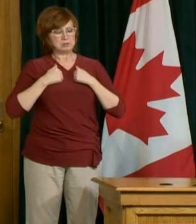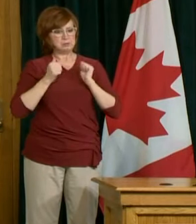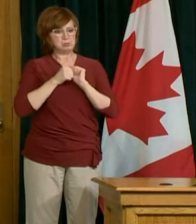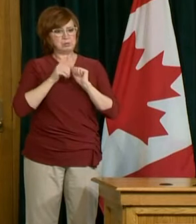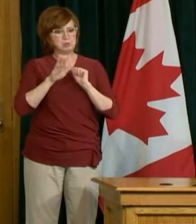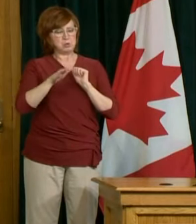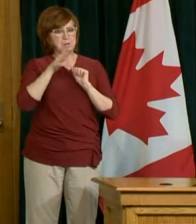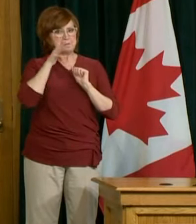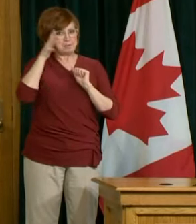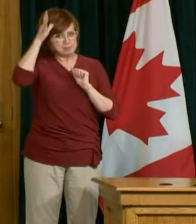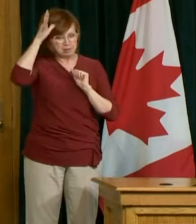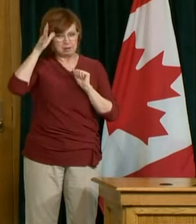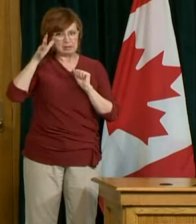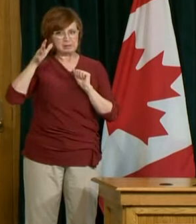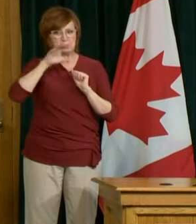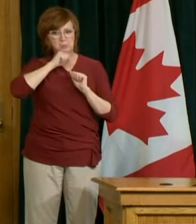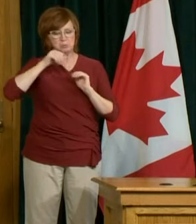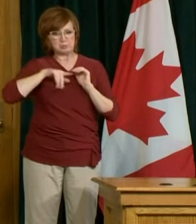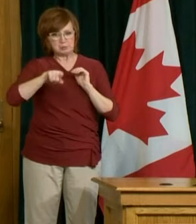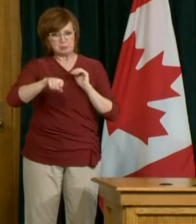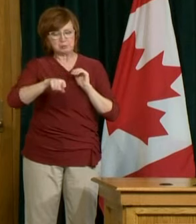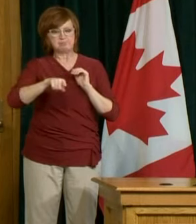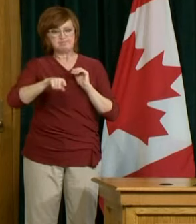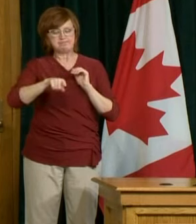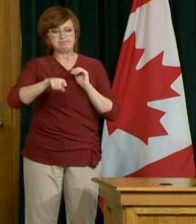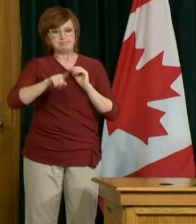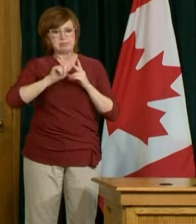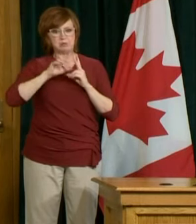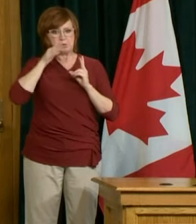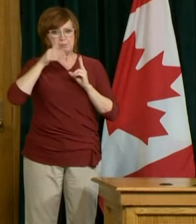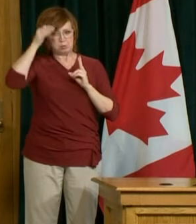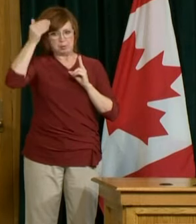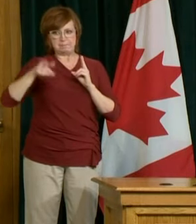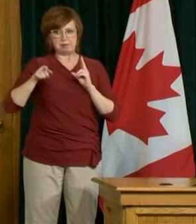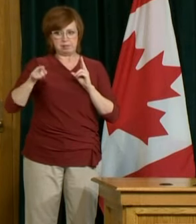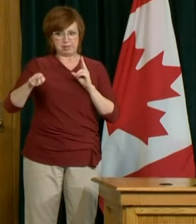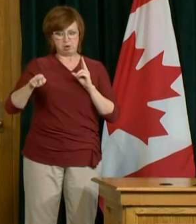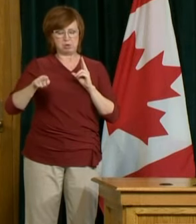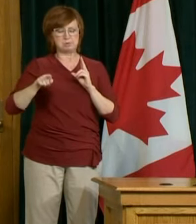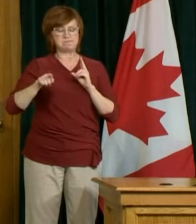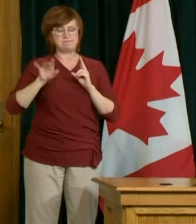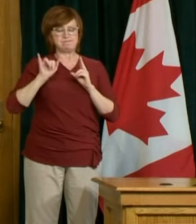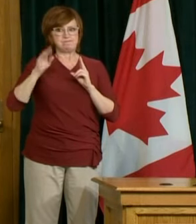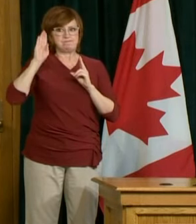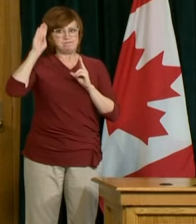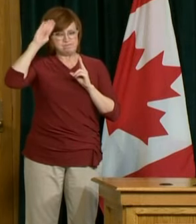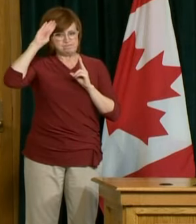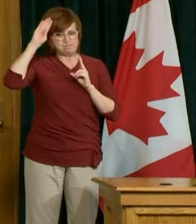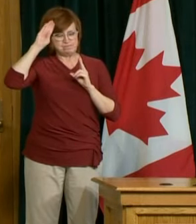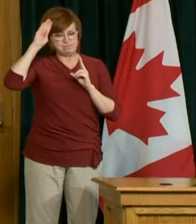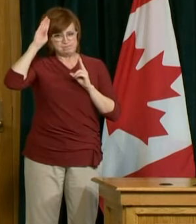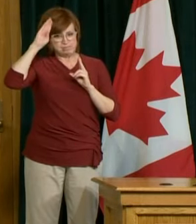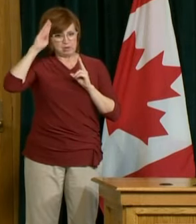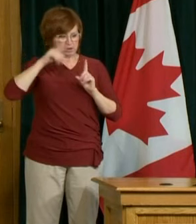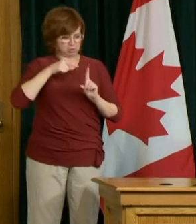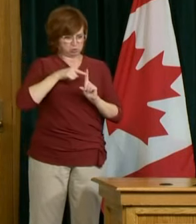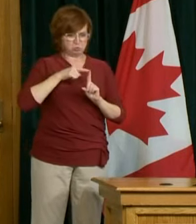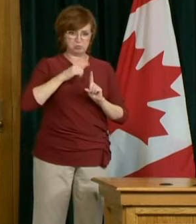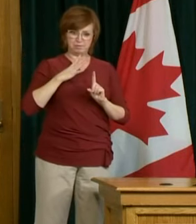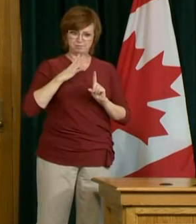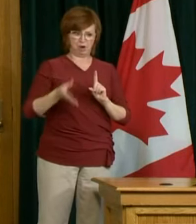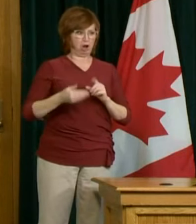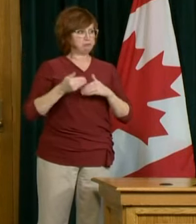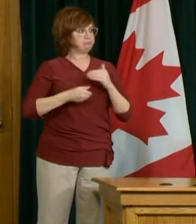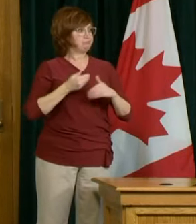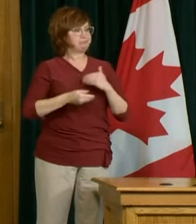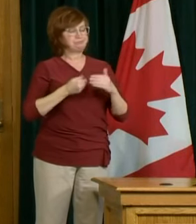So, that's a risk for in any situation where you can have secondary transmission to people, friends, family, close to